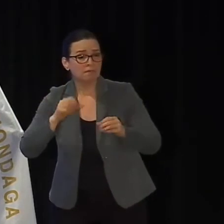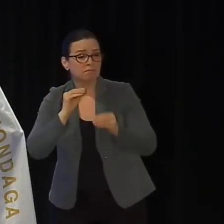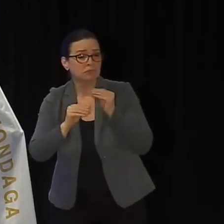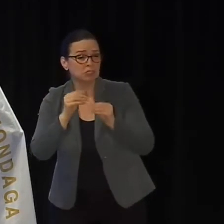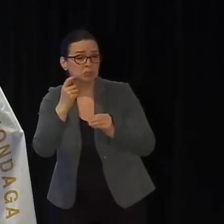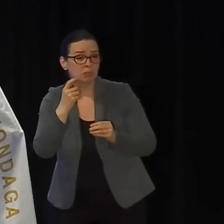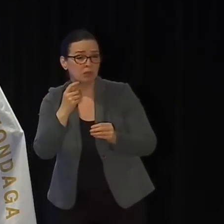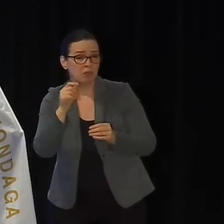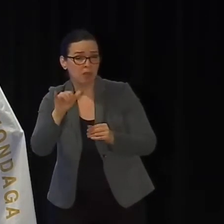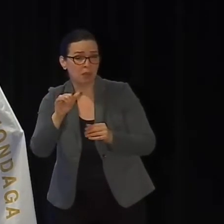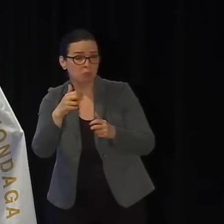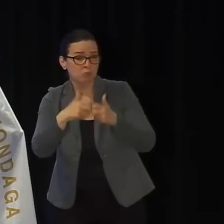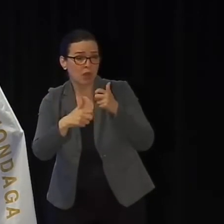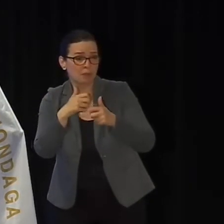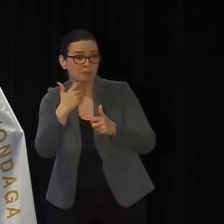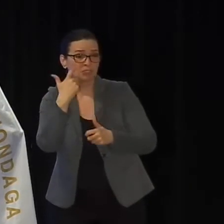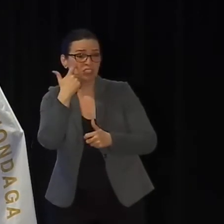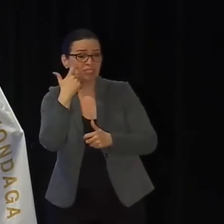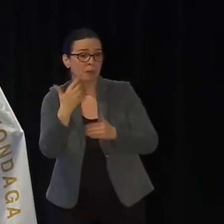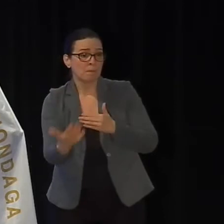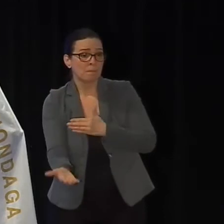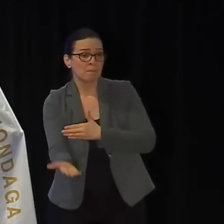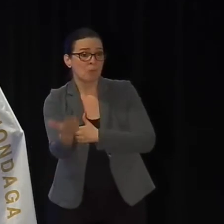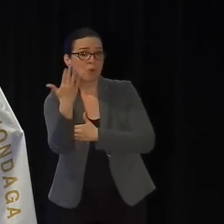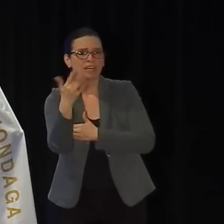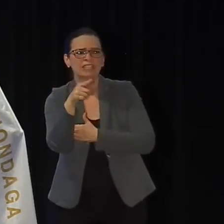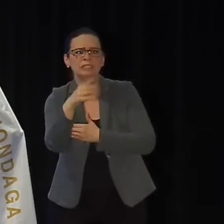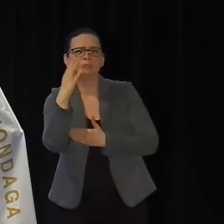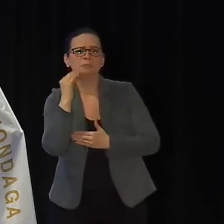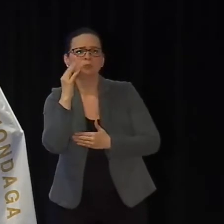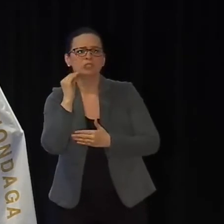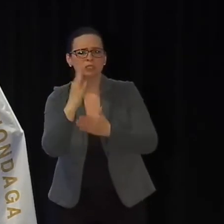of Skyline Apartments. Yeah, so